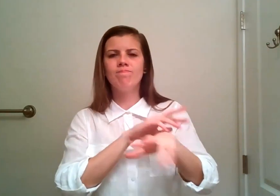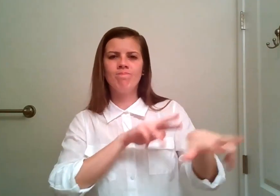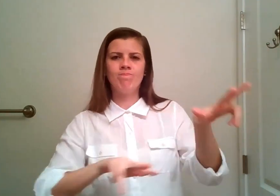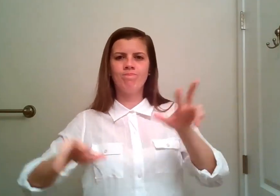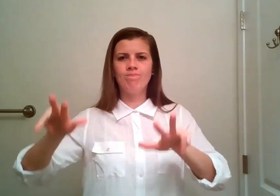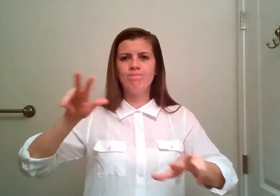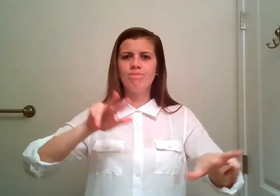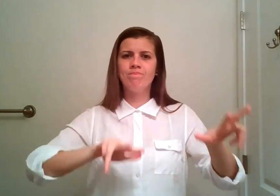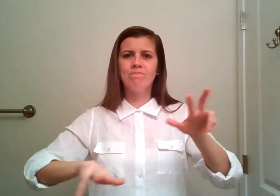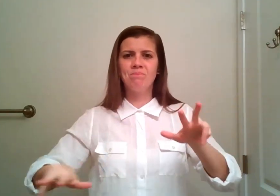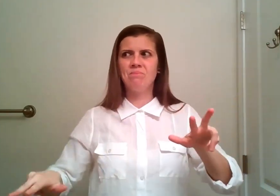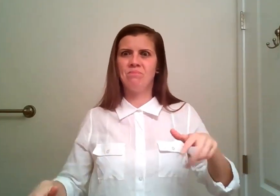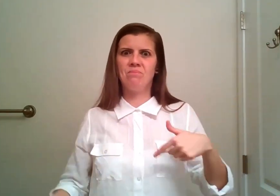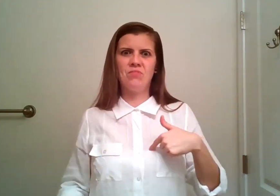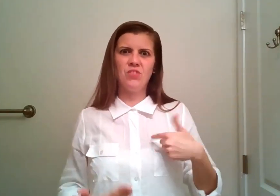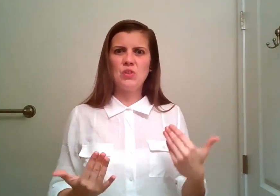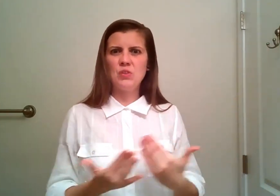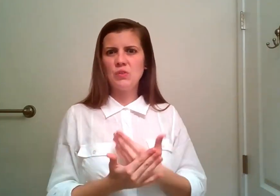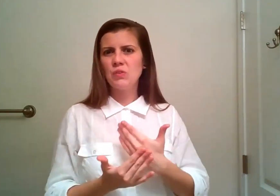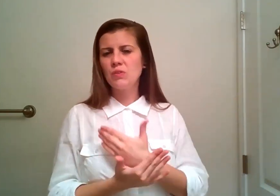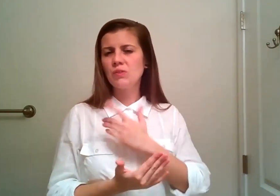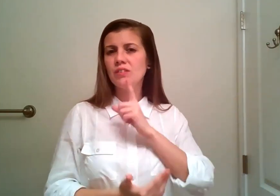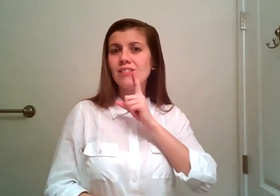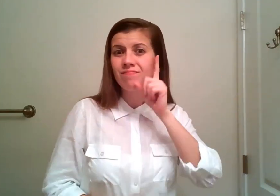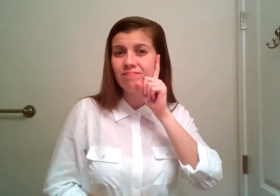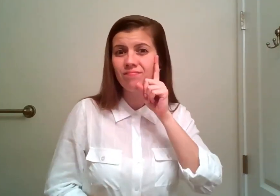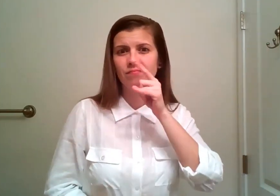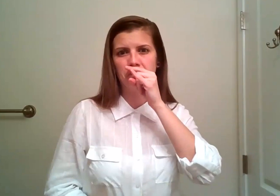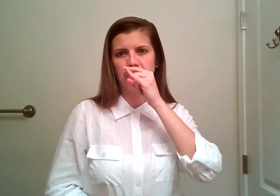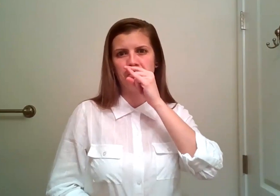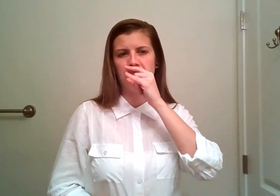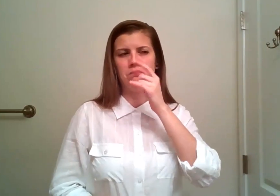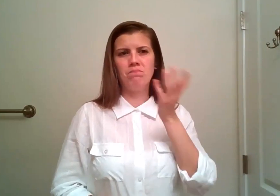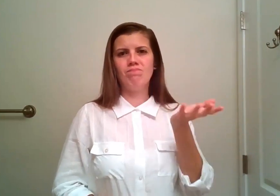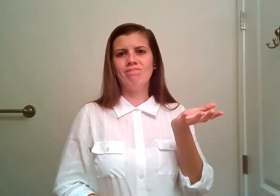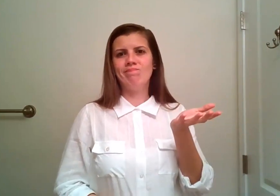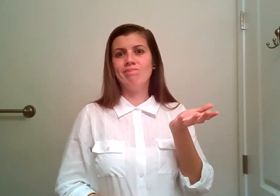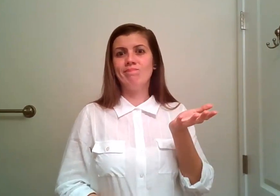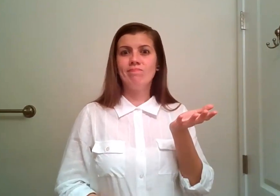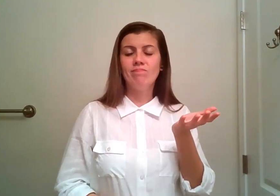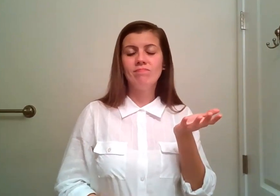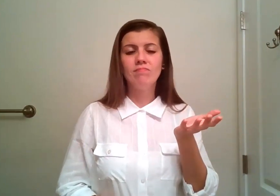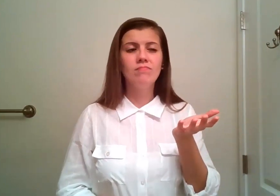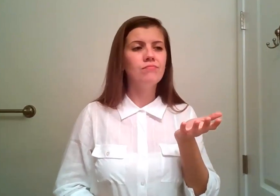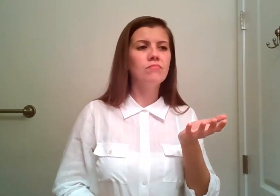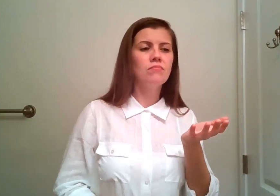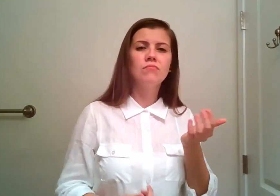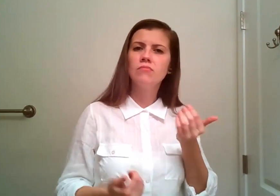I remember imagining just being so awkward, being the deaf new kid in high